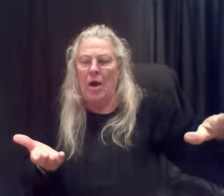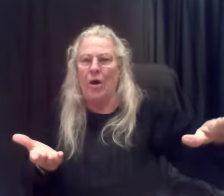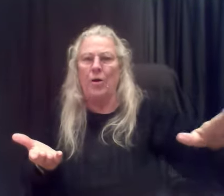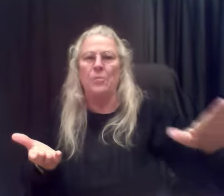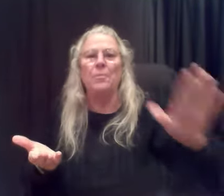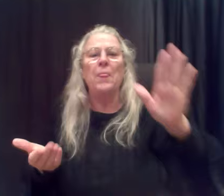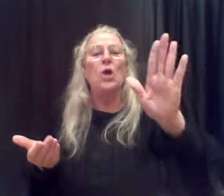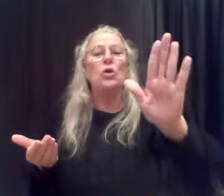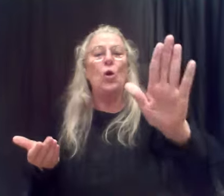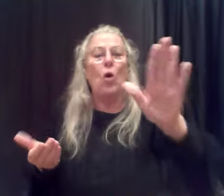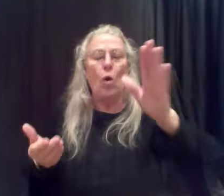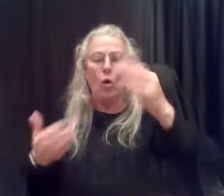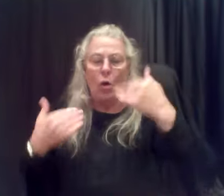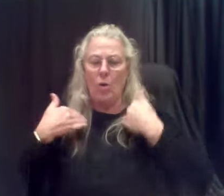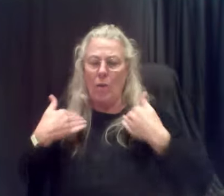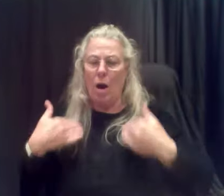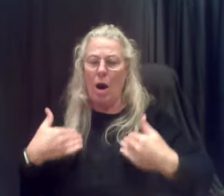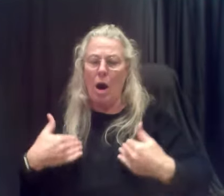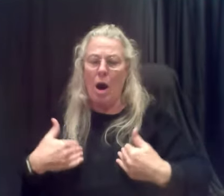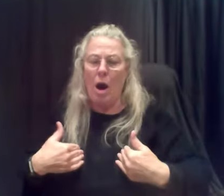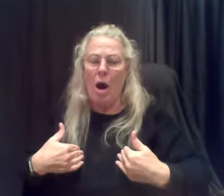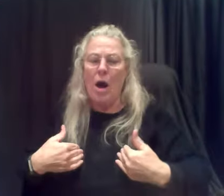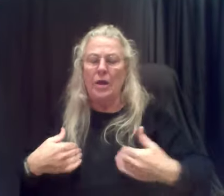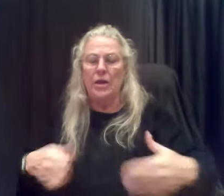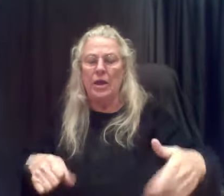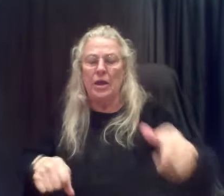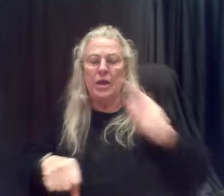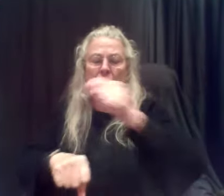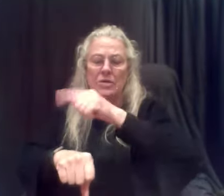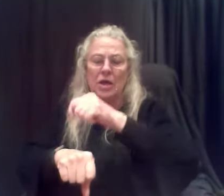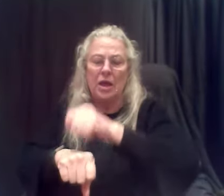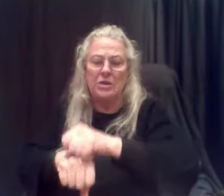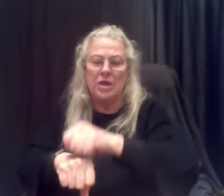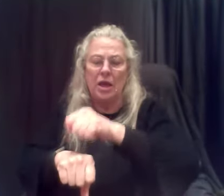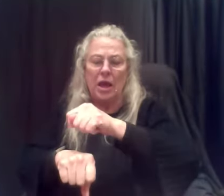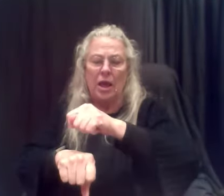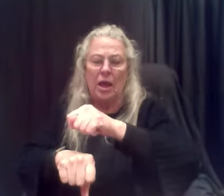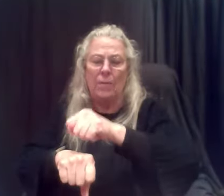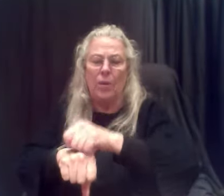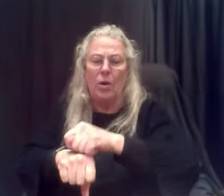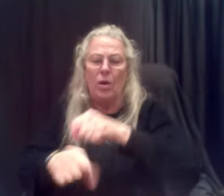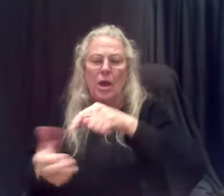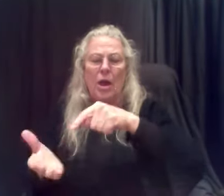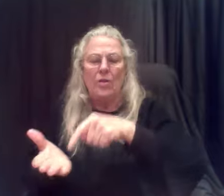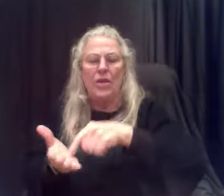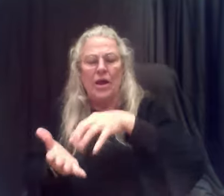out. Your body is a temple,